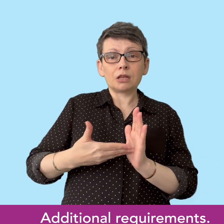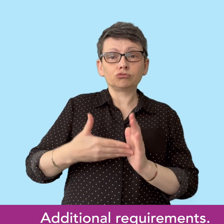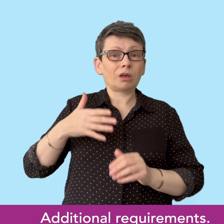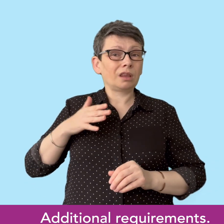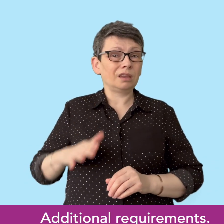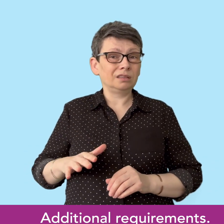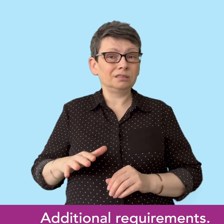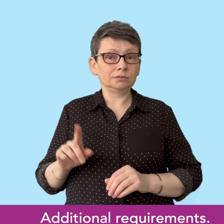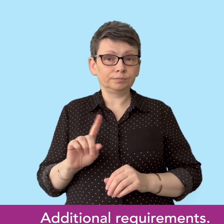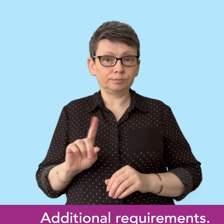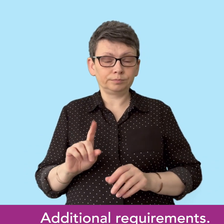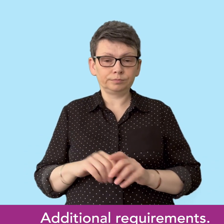Additional requirements.